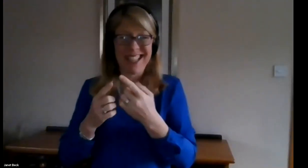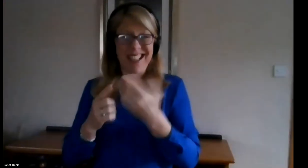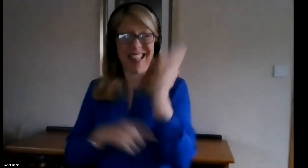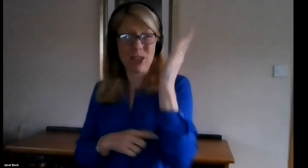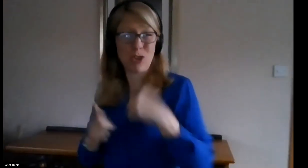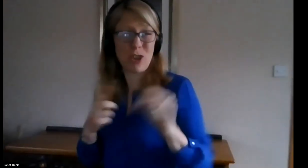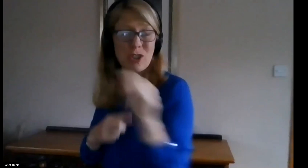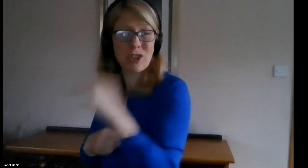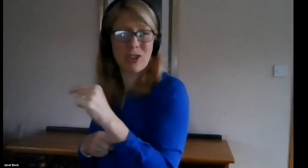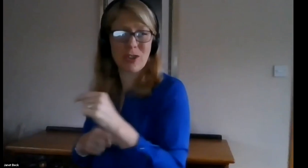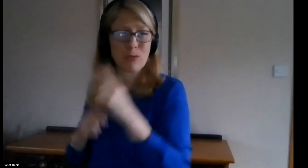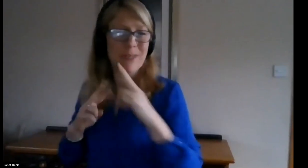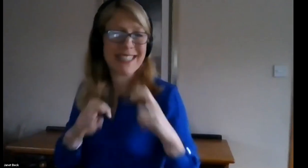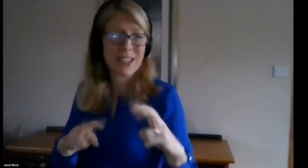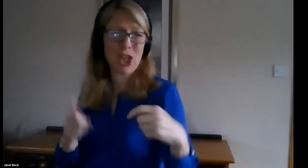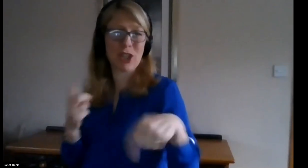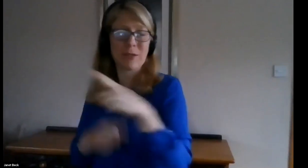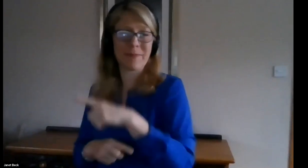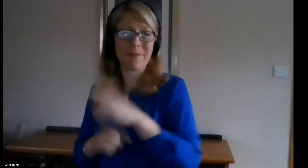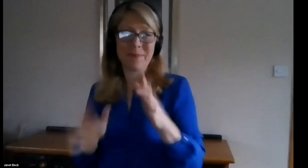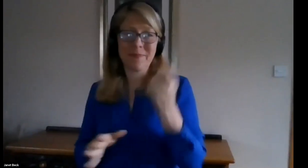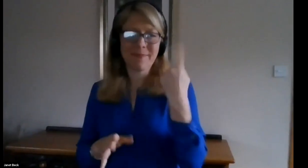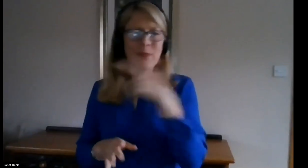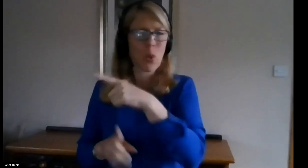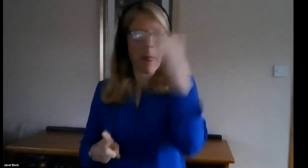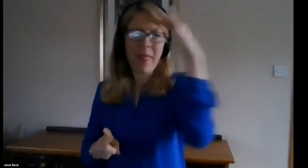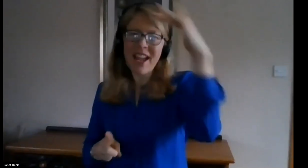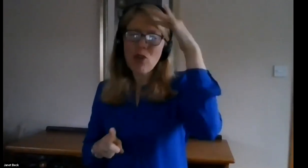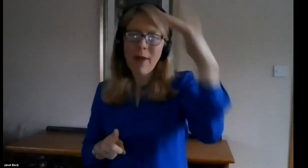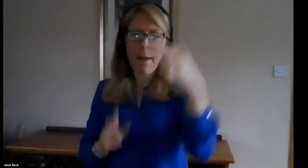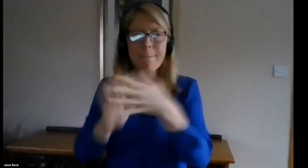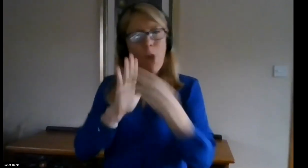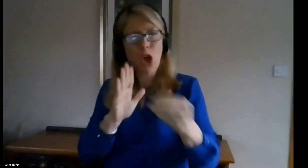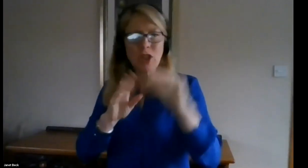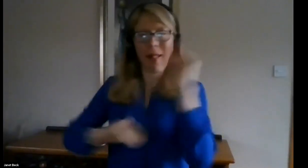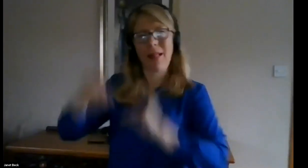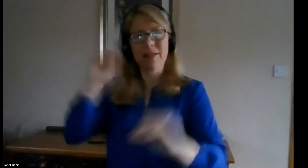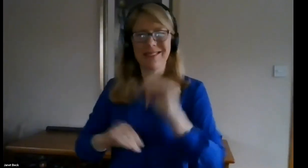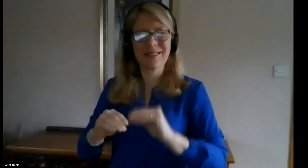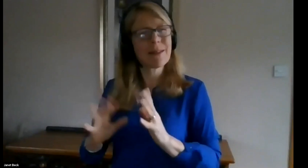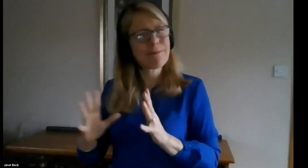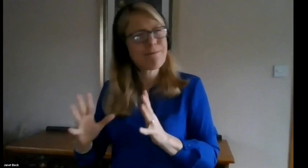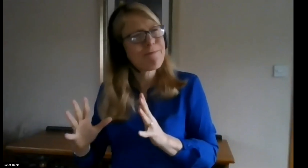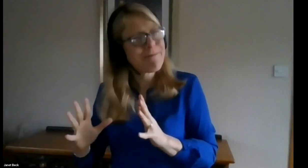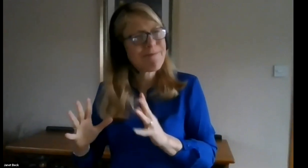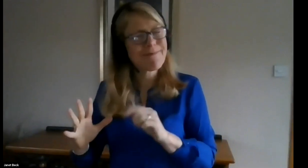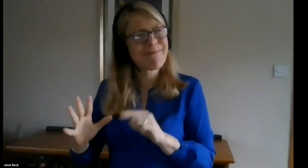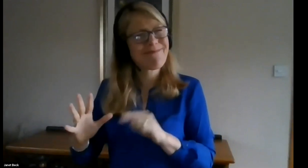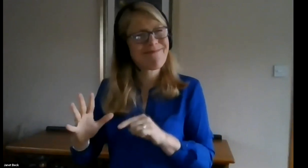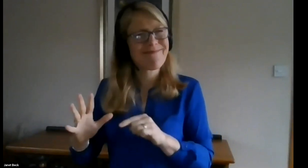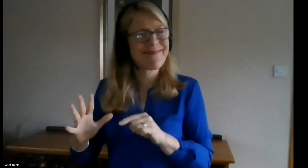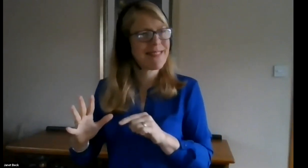improve the landscape for the landscape of inclusion, if you like, is much more than a kind